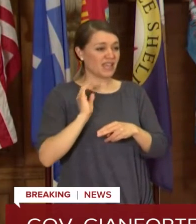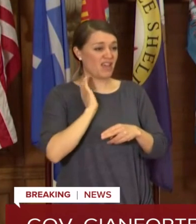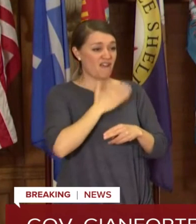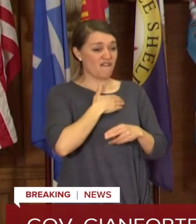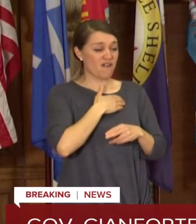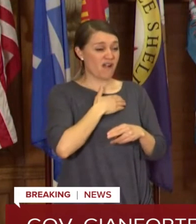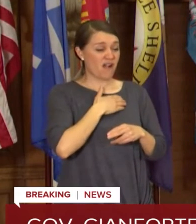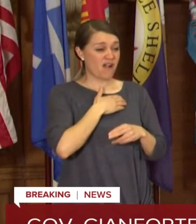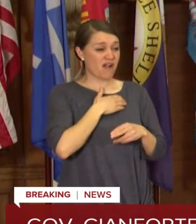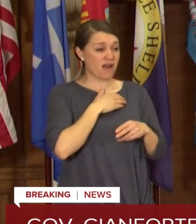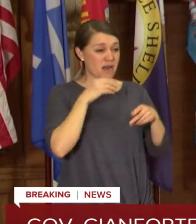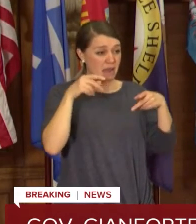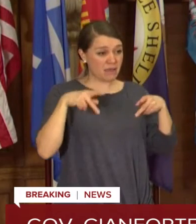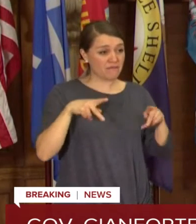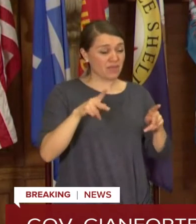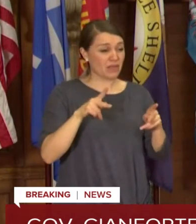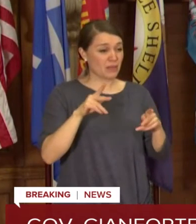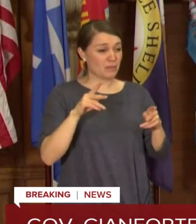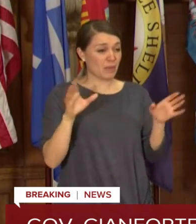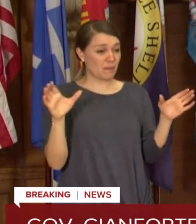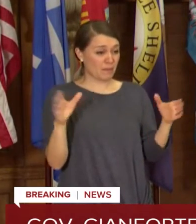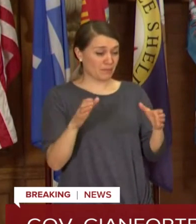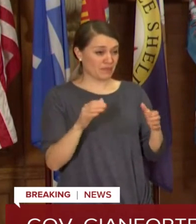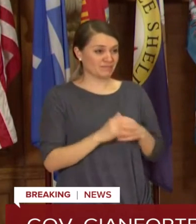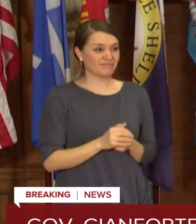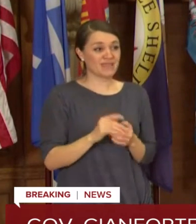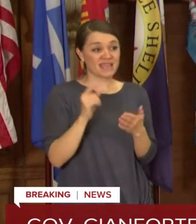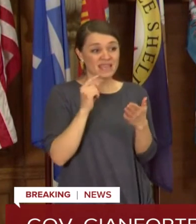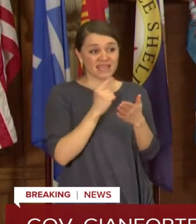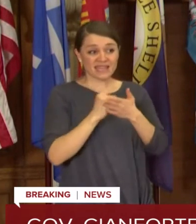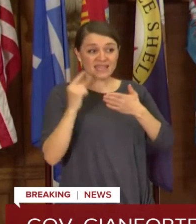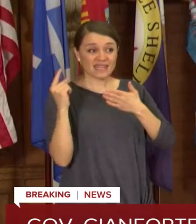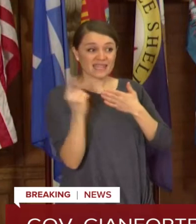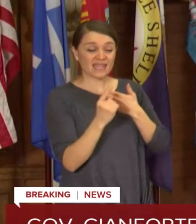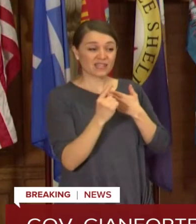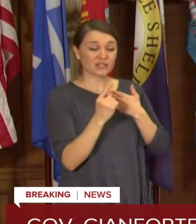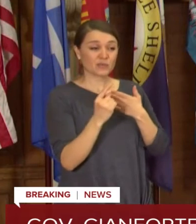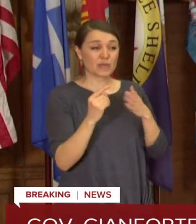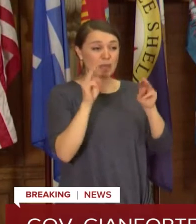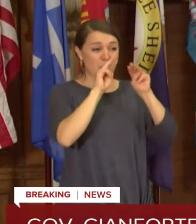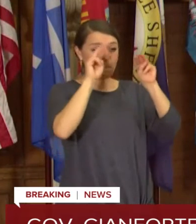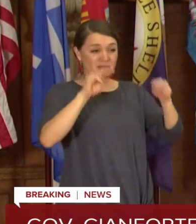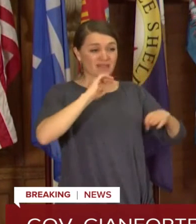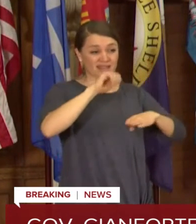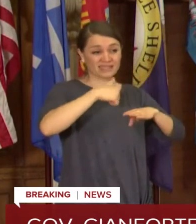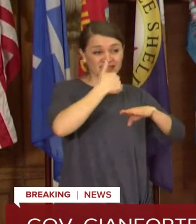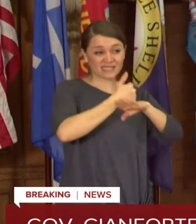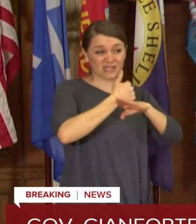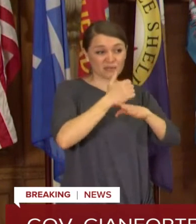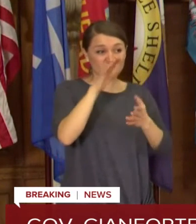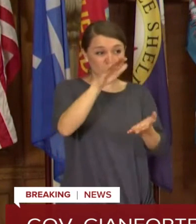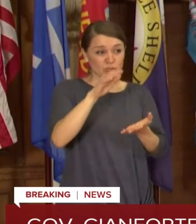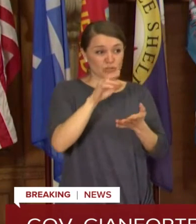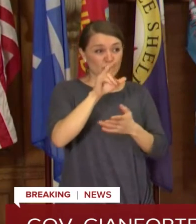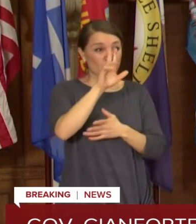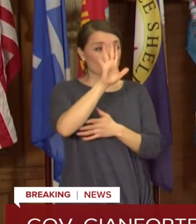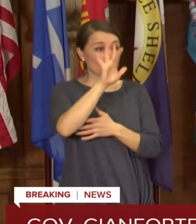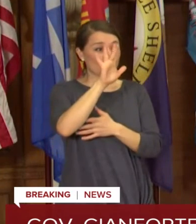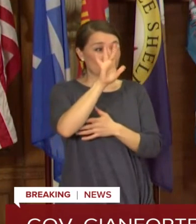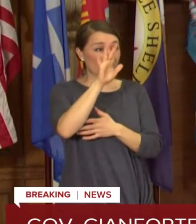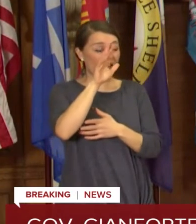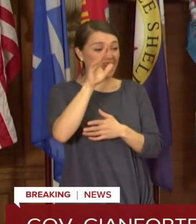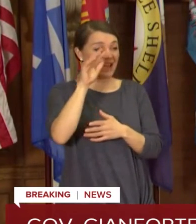population. Next week, Montana is set to receive more than 25,000 new doses and more